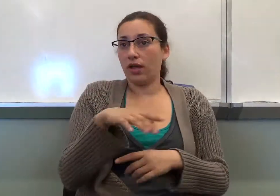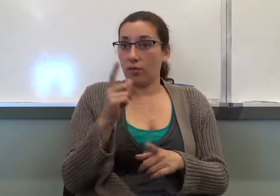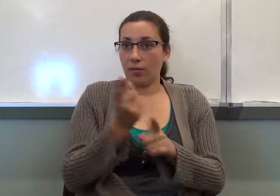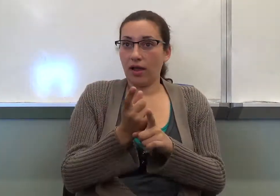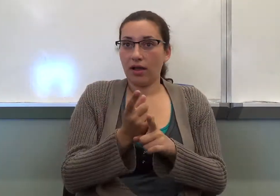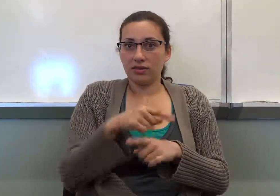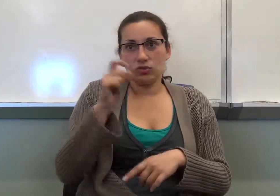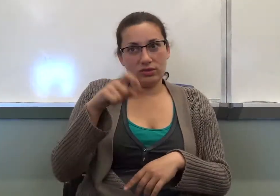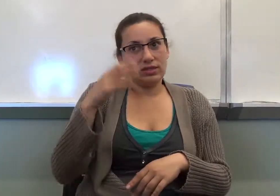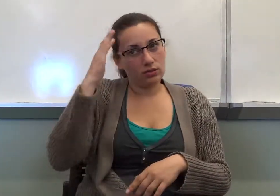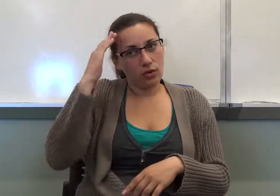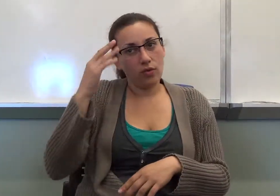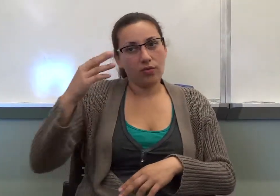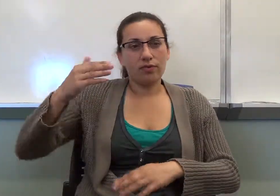like,